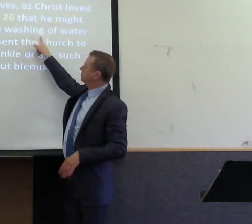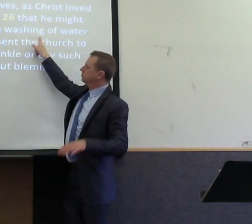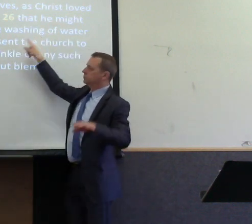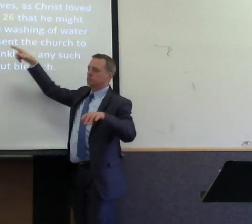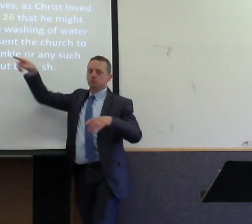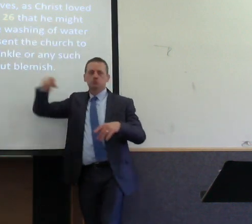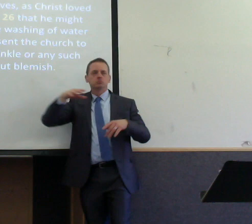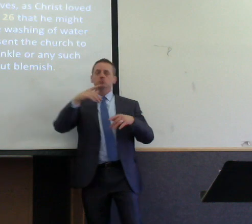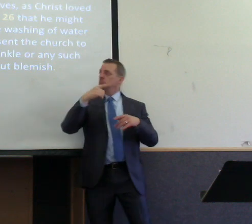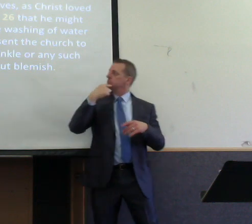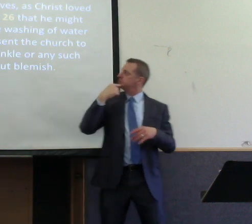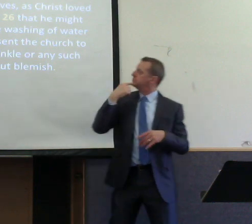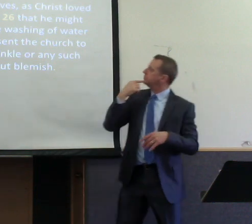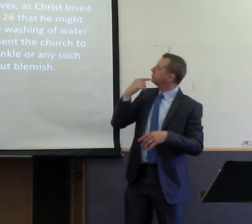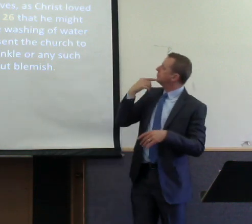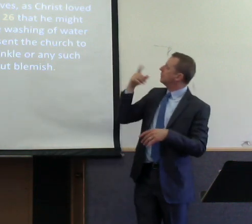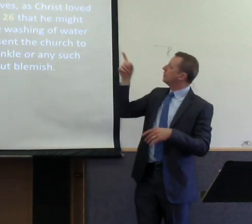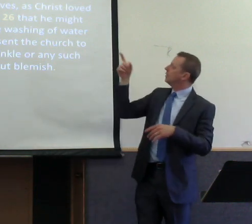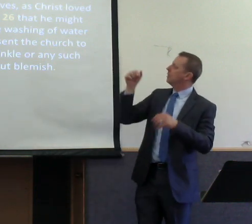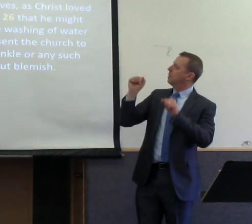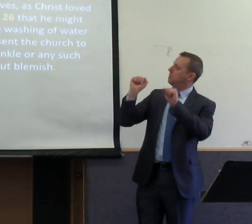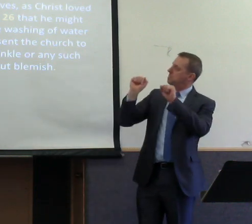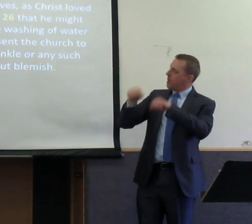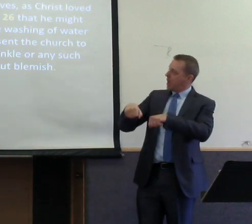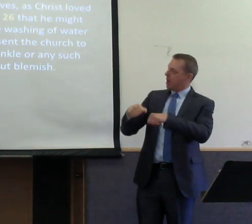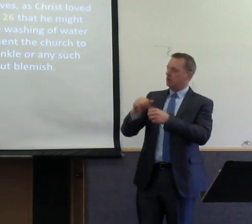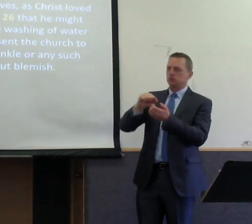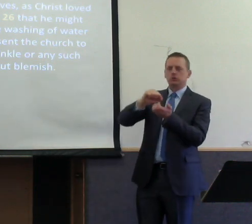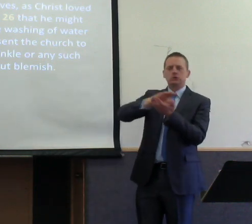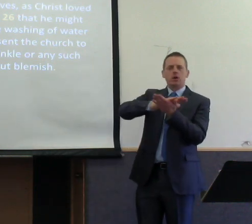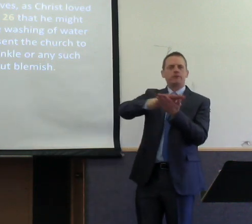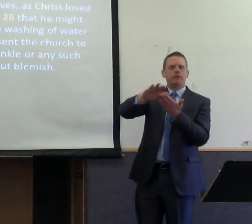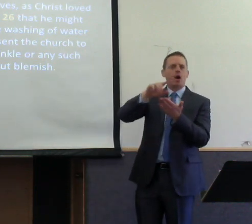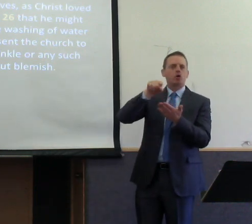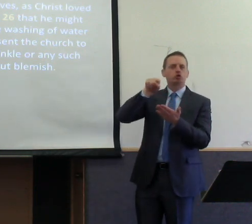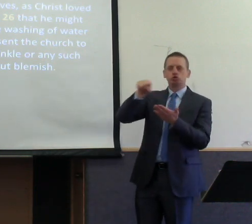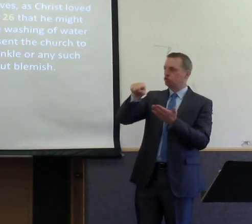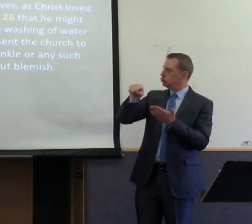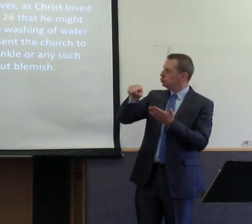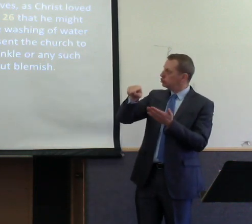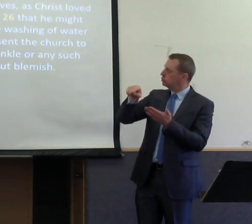That he might sanctify her, having come to her by the washing of the water of the word.